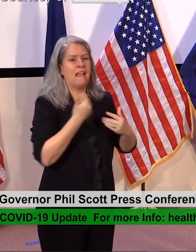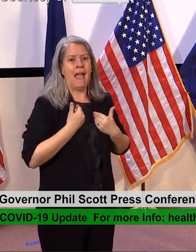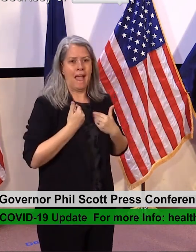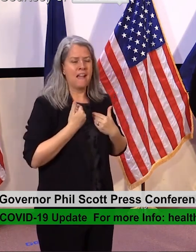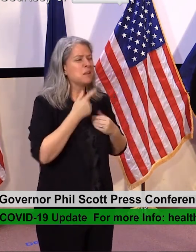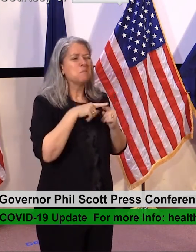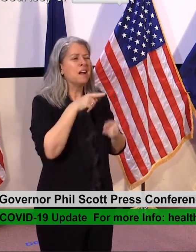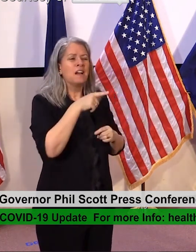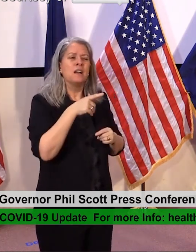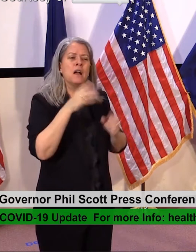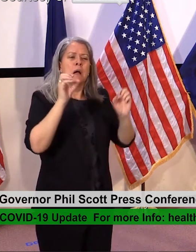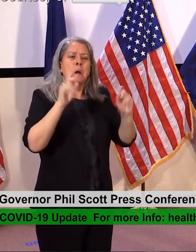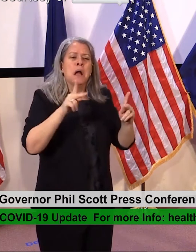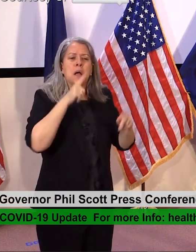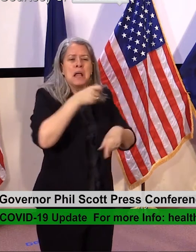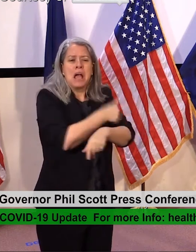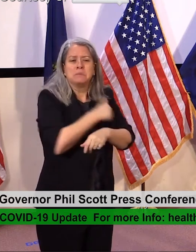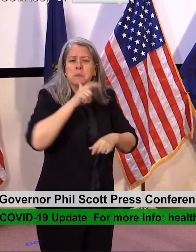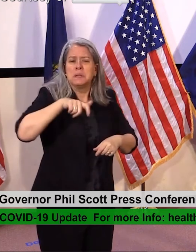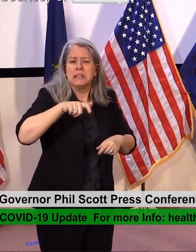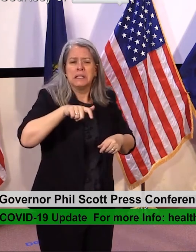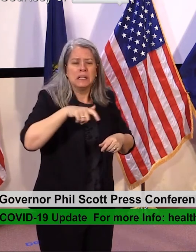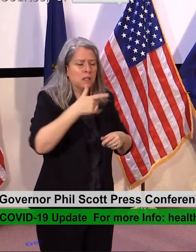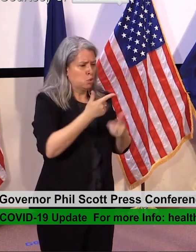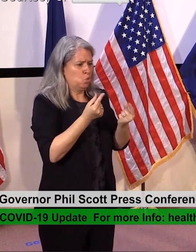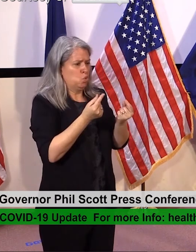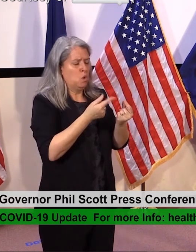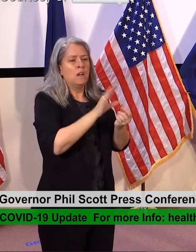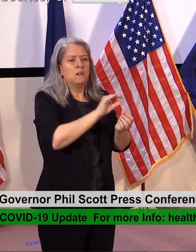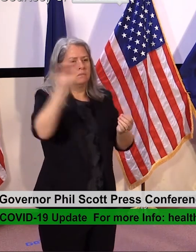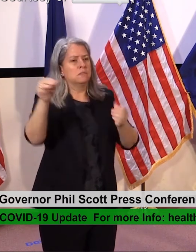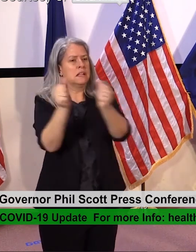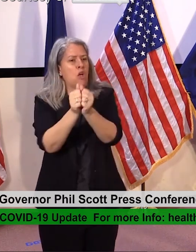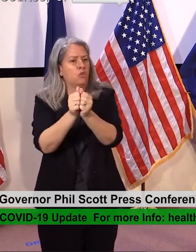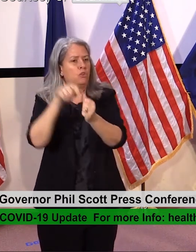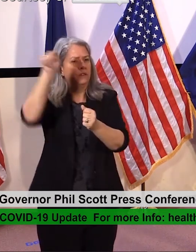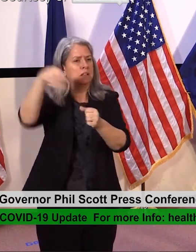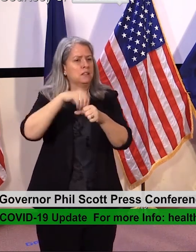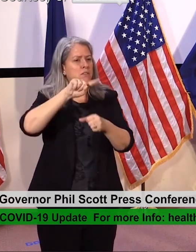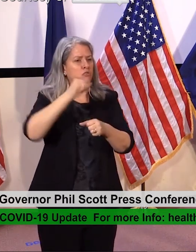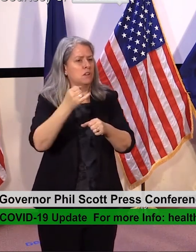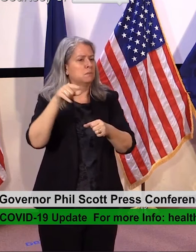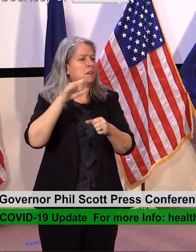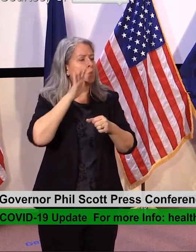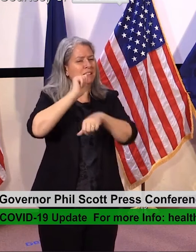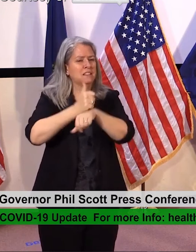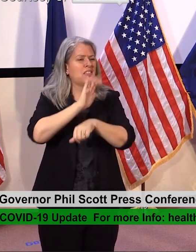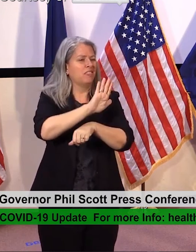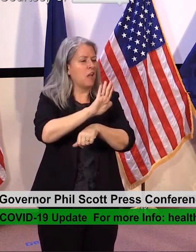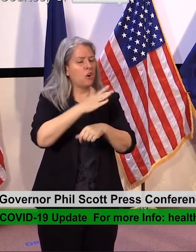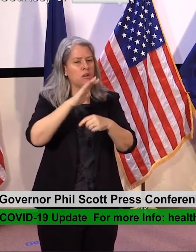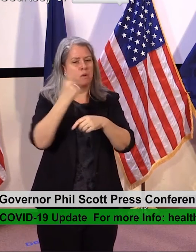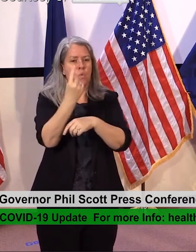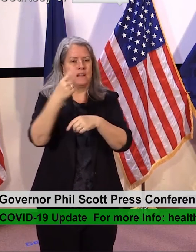don't need hospitalization, that's where they will be quarantined, is in the St. Johnsbury Work Camp facility.